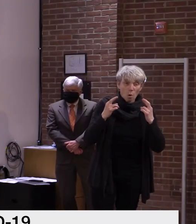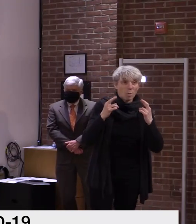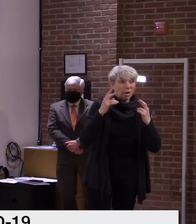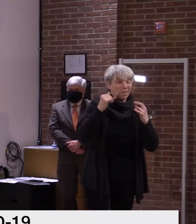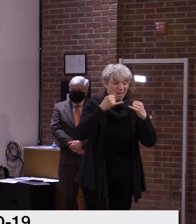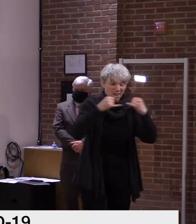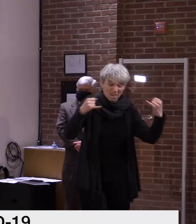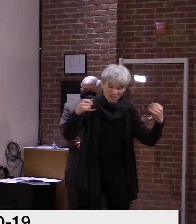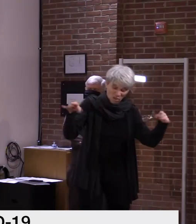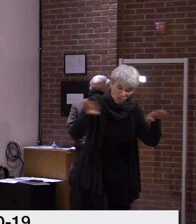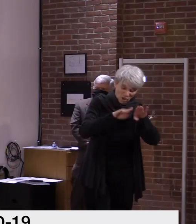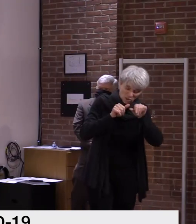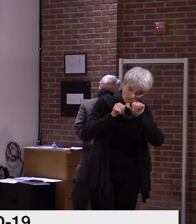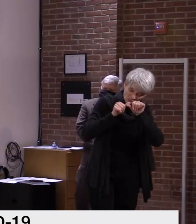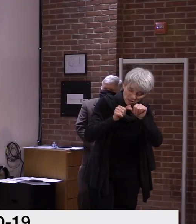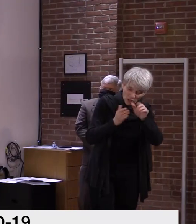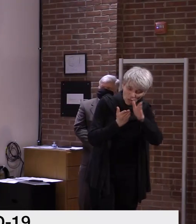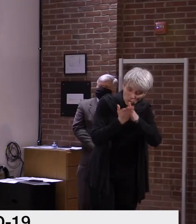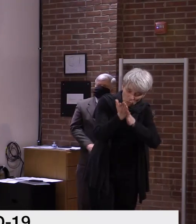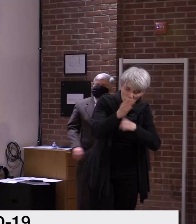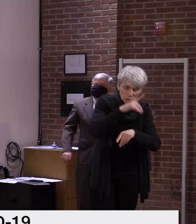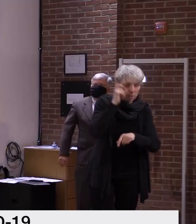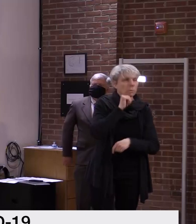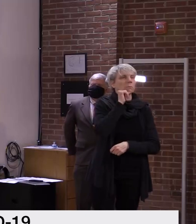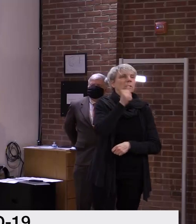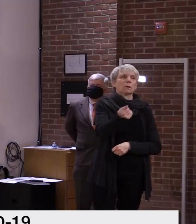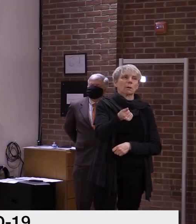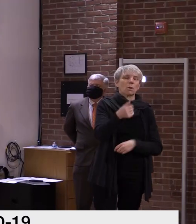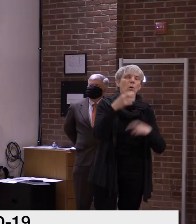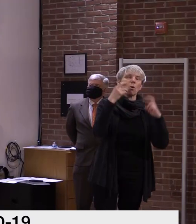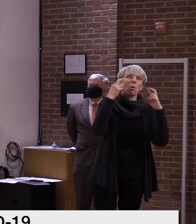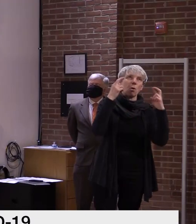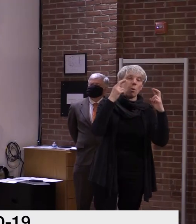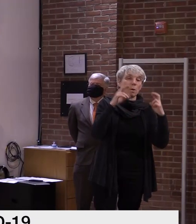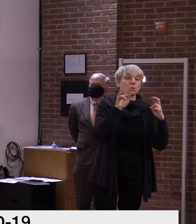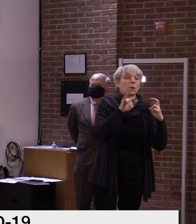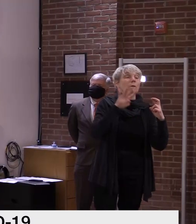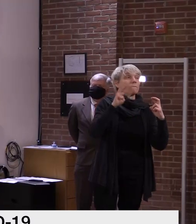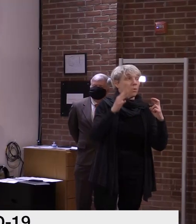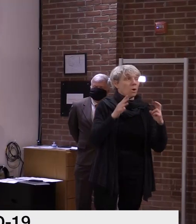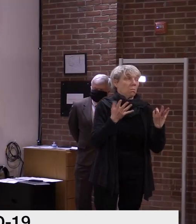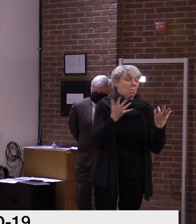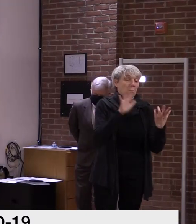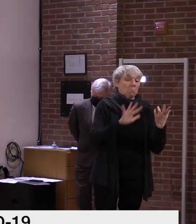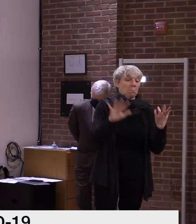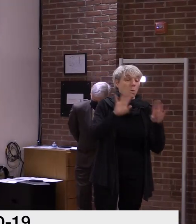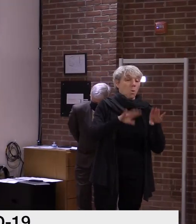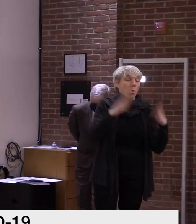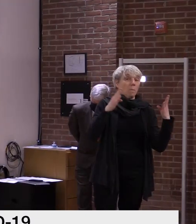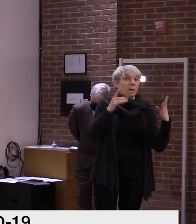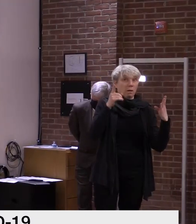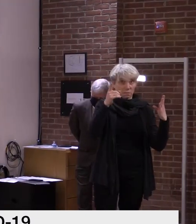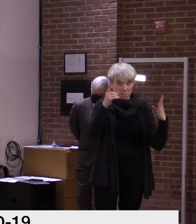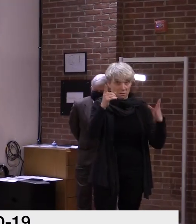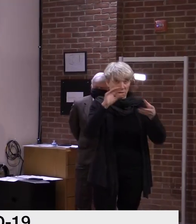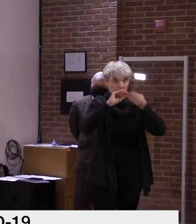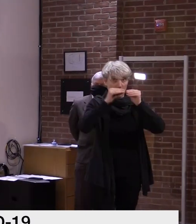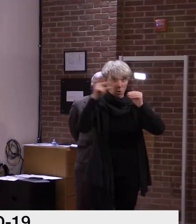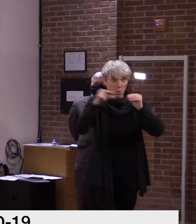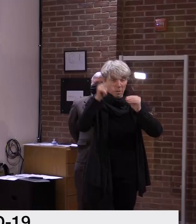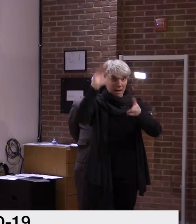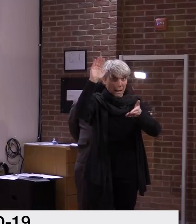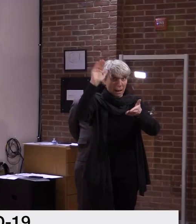continue throughout the summer, that once we open up and there's an opportunity for their numbers to come in